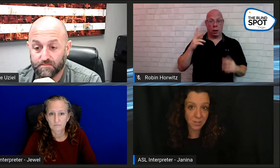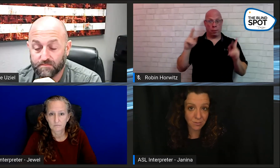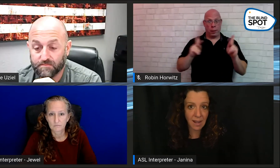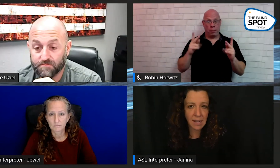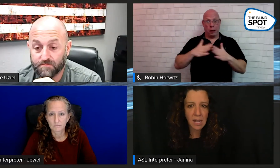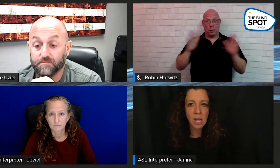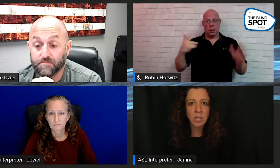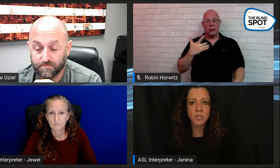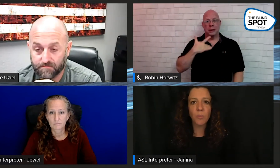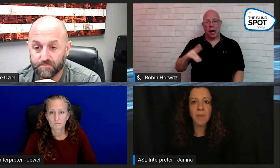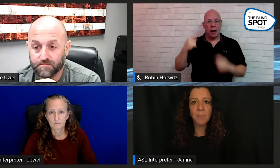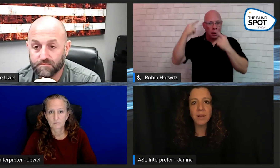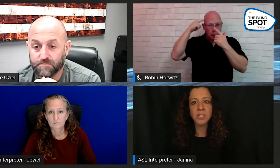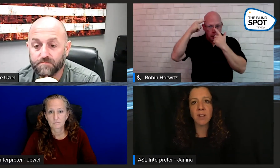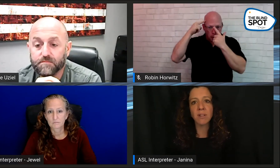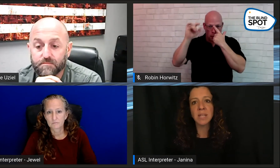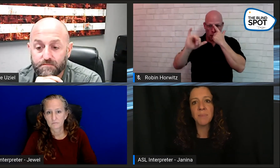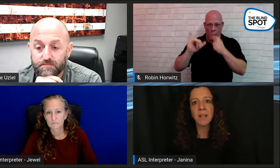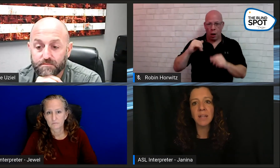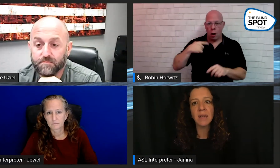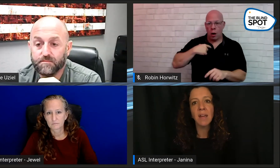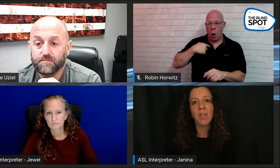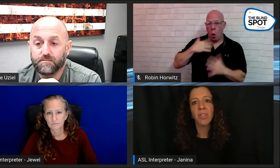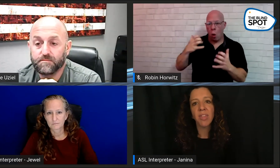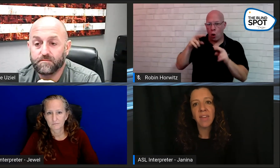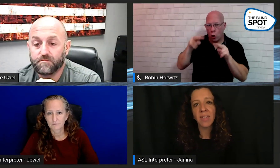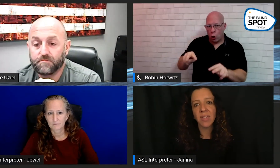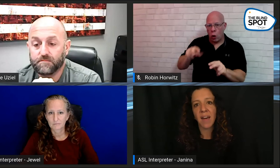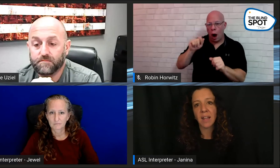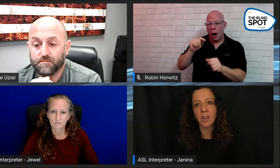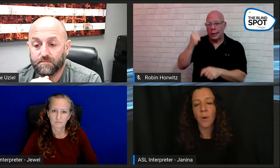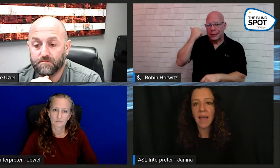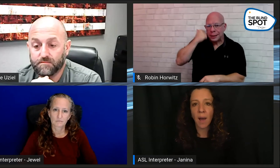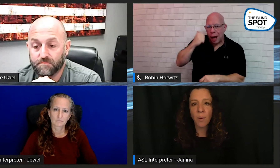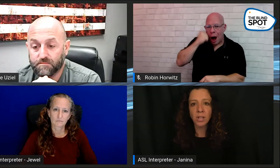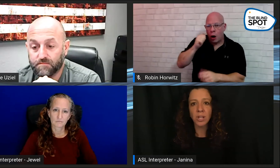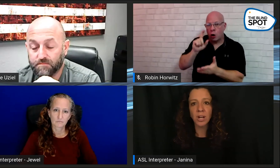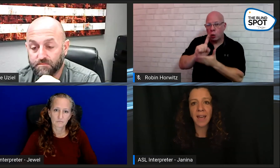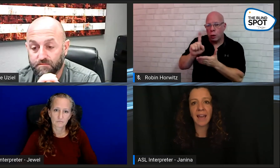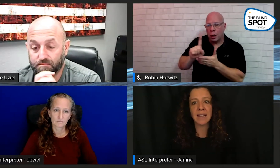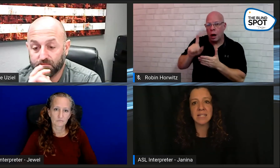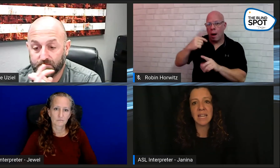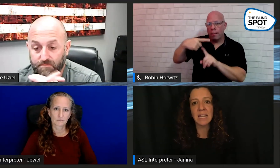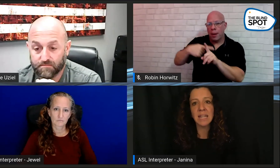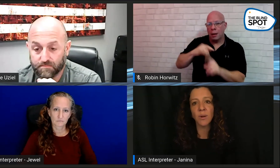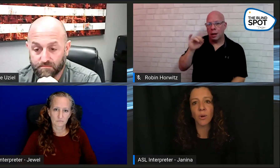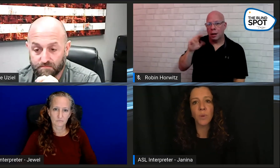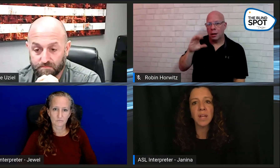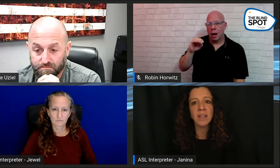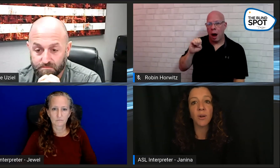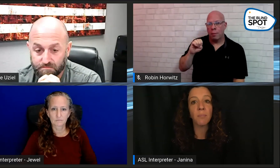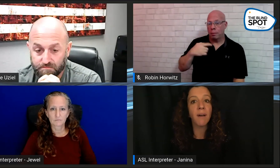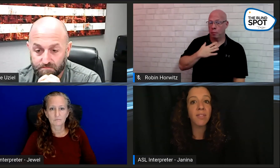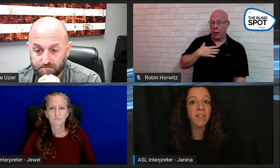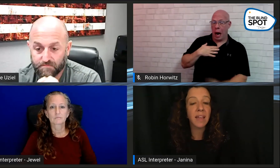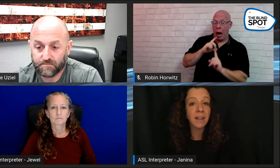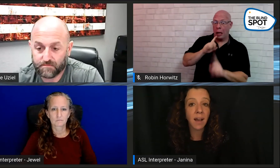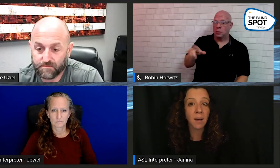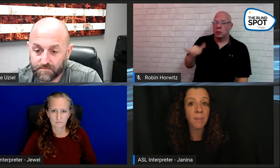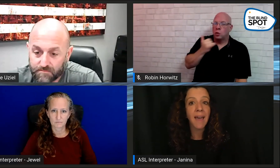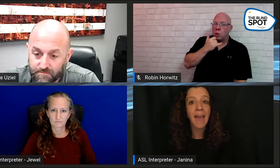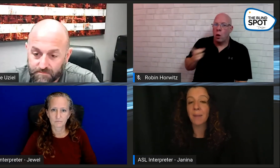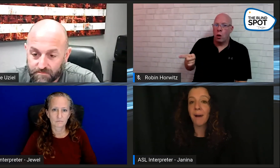next 3 months, right? So people in general typically think that, you know, hey, I want to look at a daily or weekly or